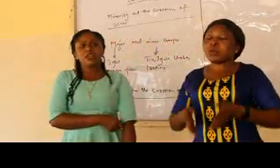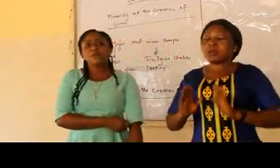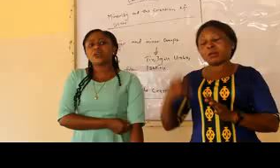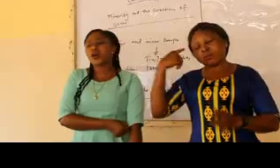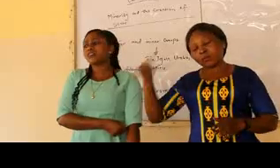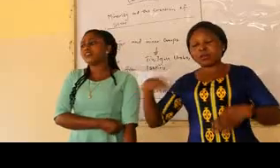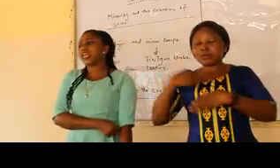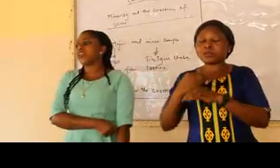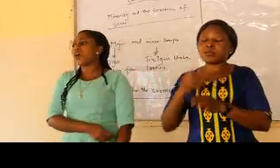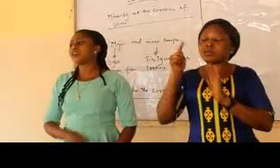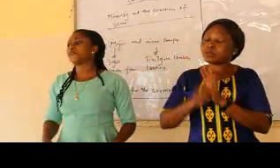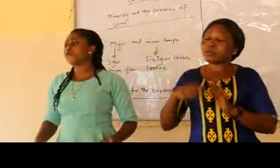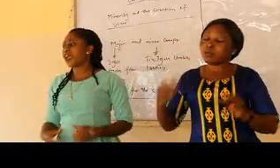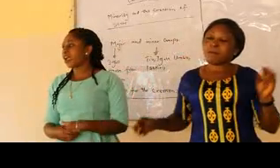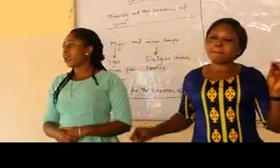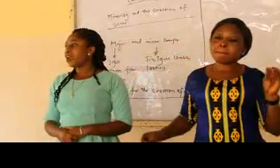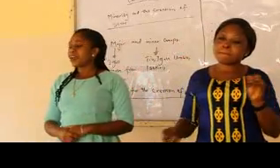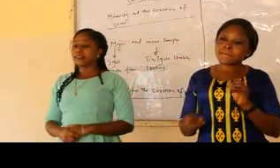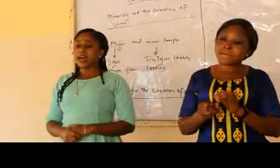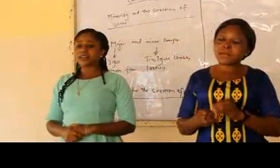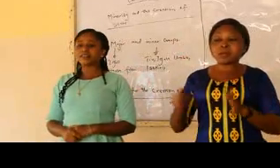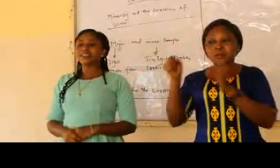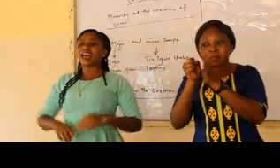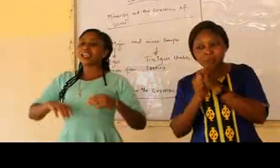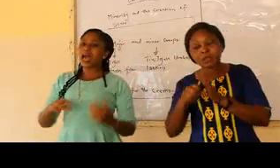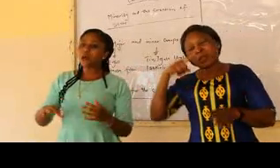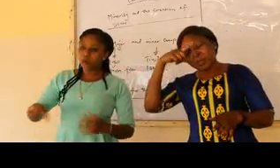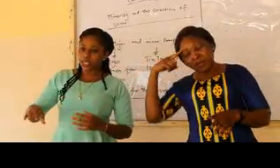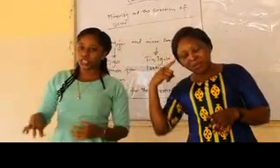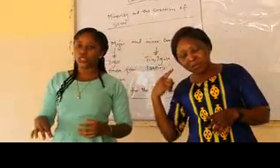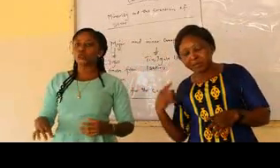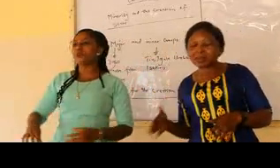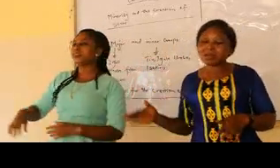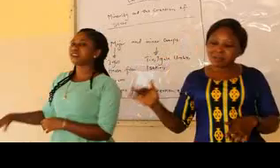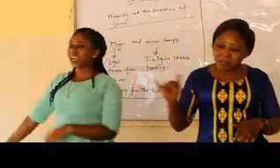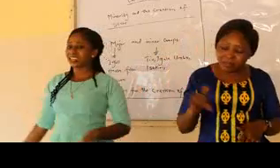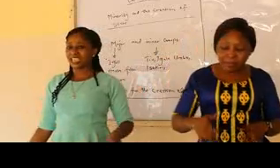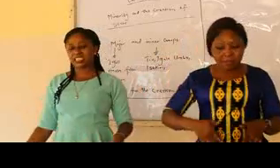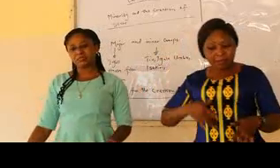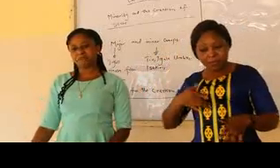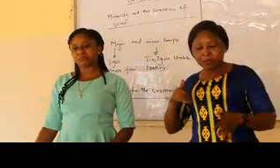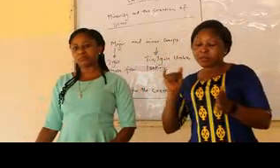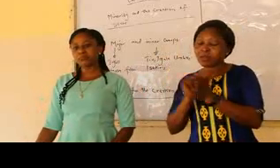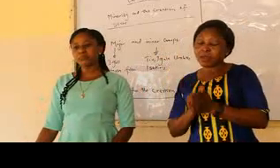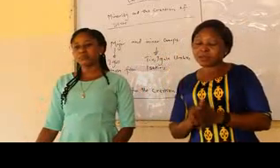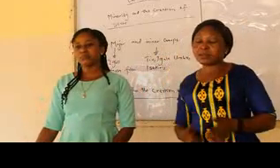states because they know the fear that their language will be discarded,